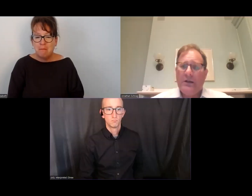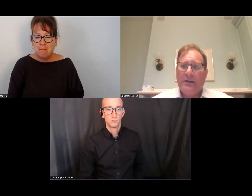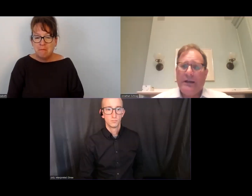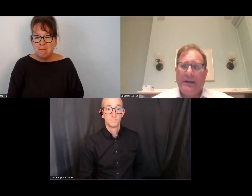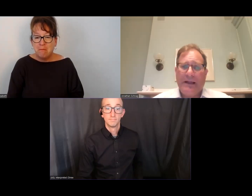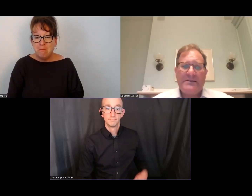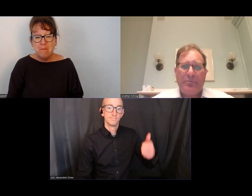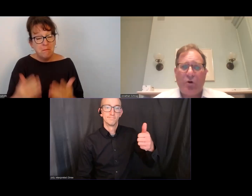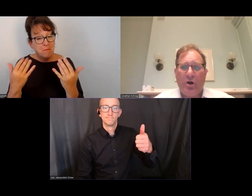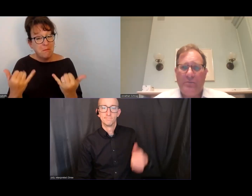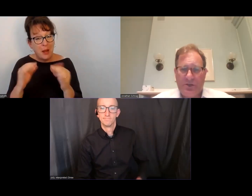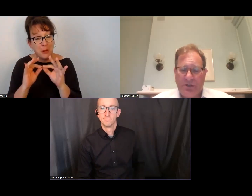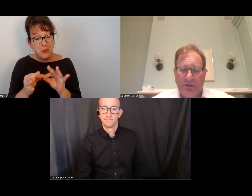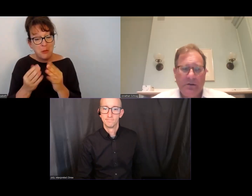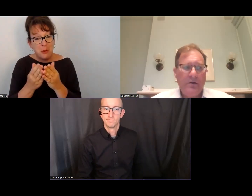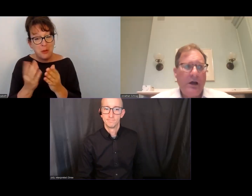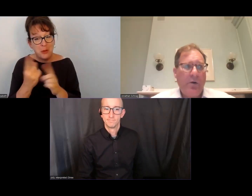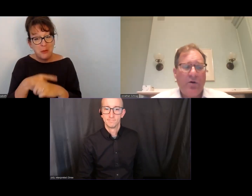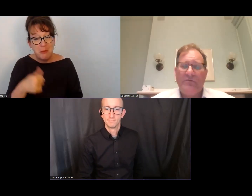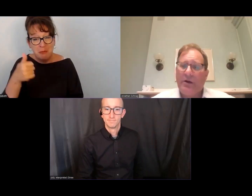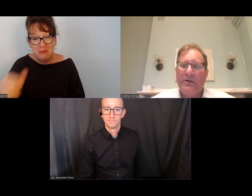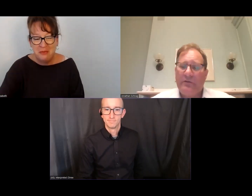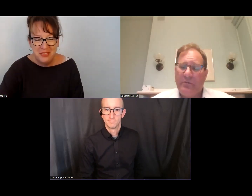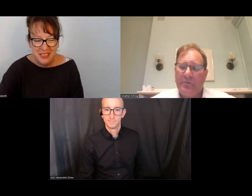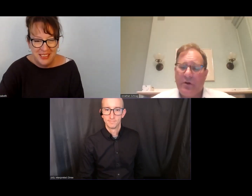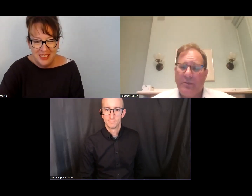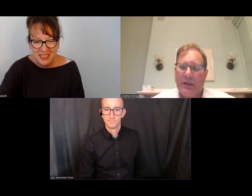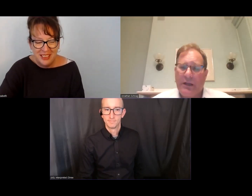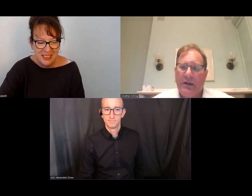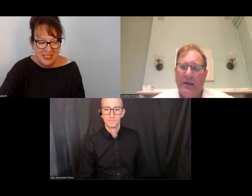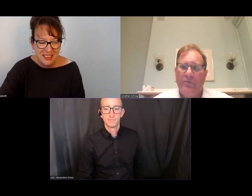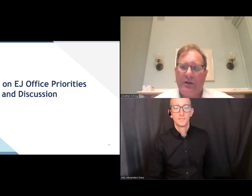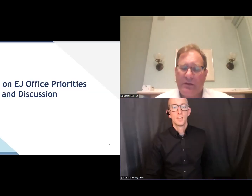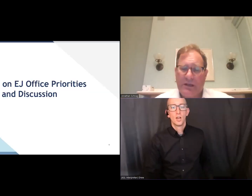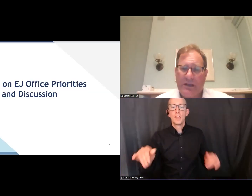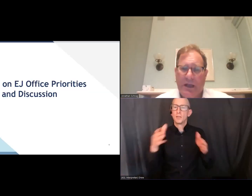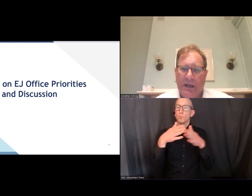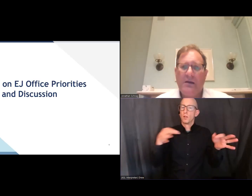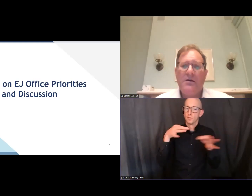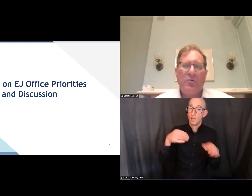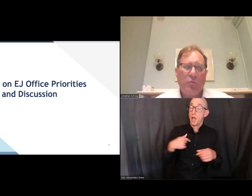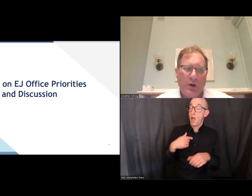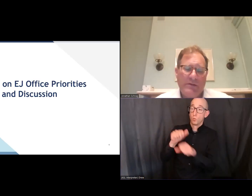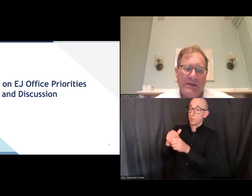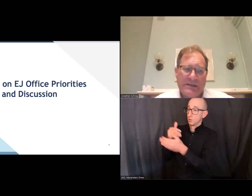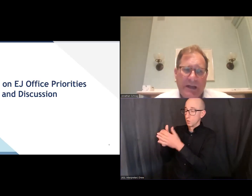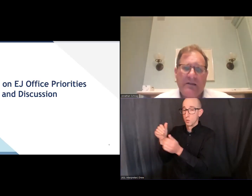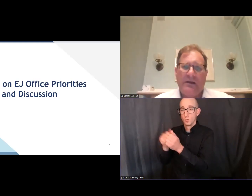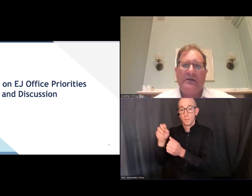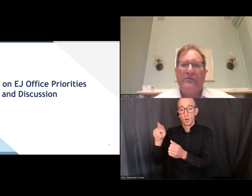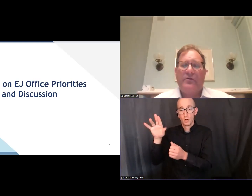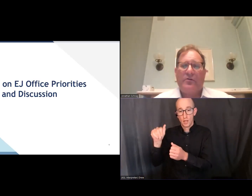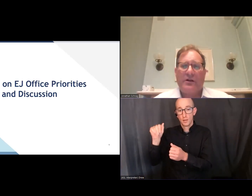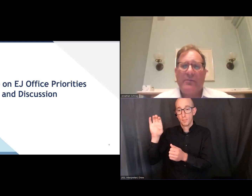So that's the broad mission. I work very closely with Maria Belen and with EEA. One of the